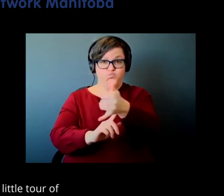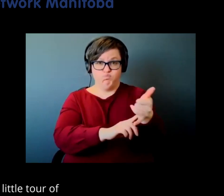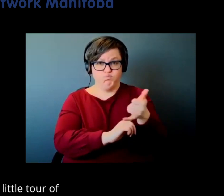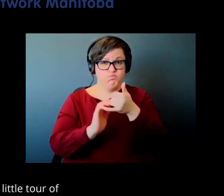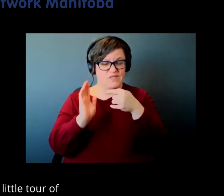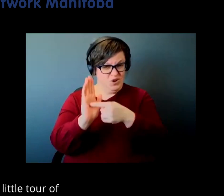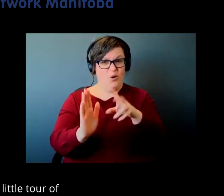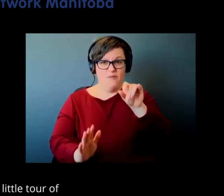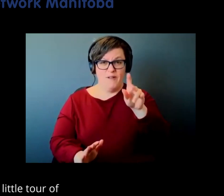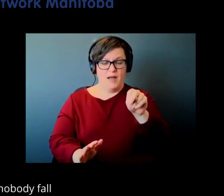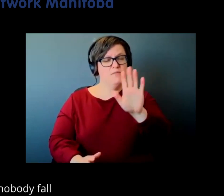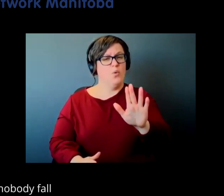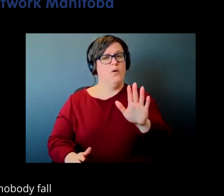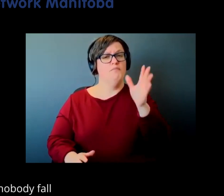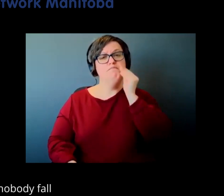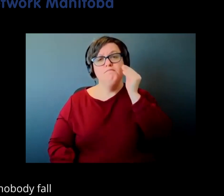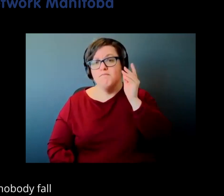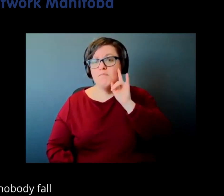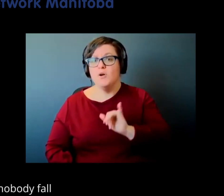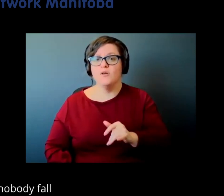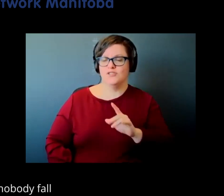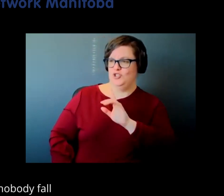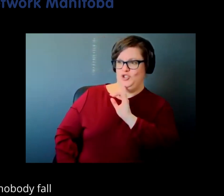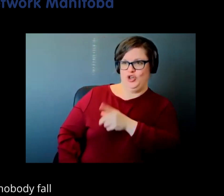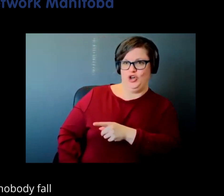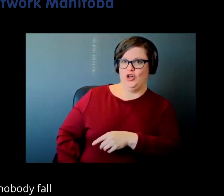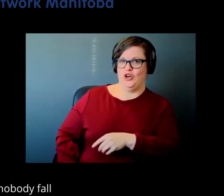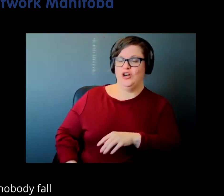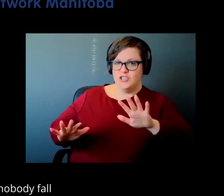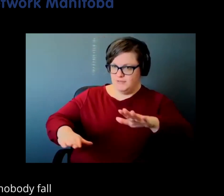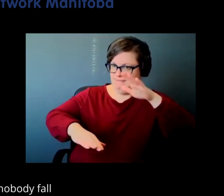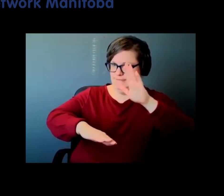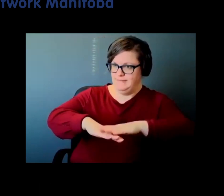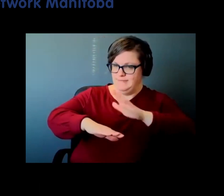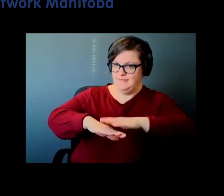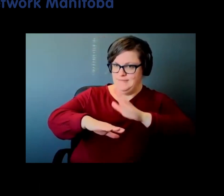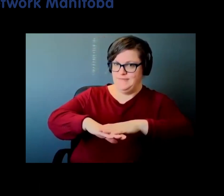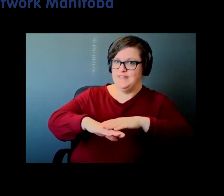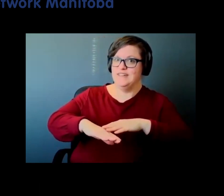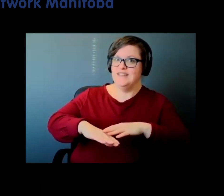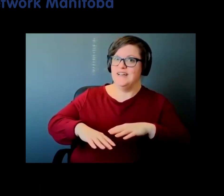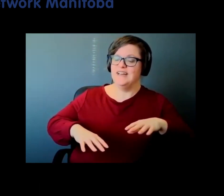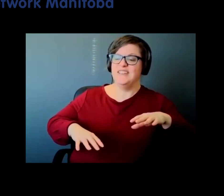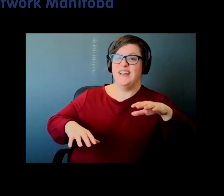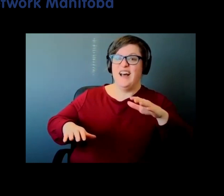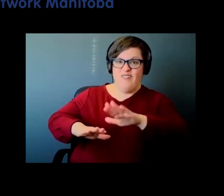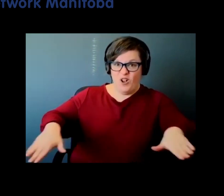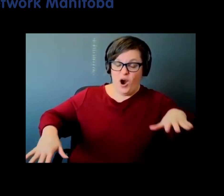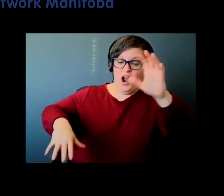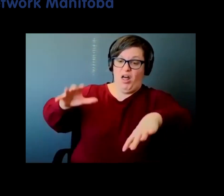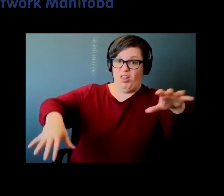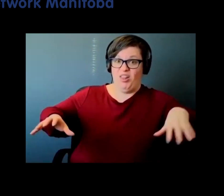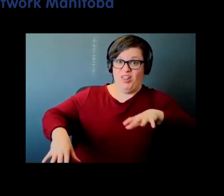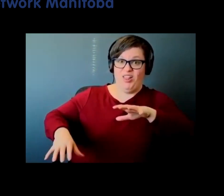your space looks like? Sure, just nobody fall down and hurt yourselves. Good, we're all